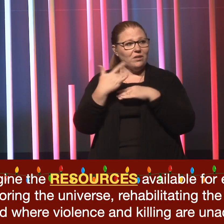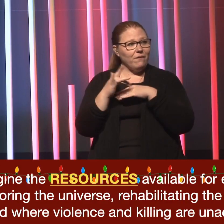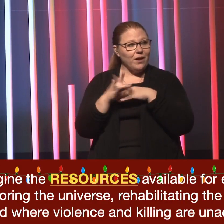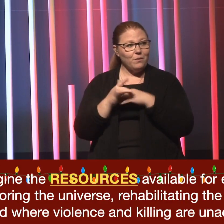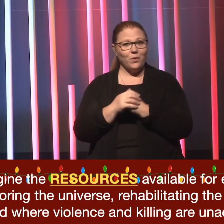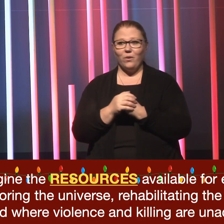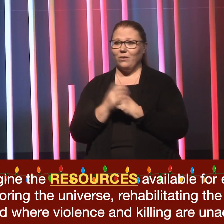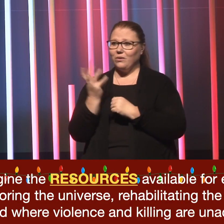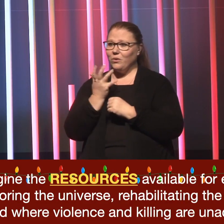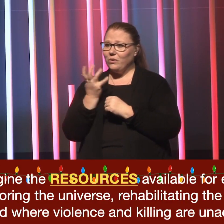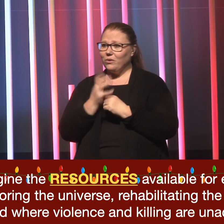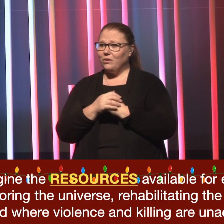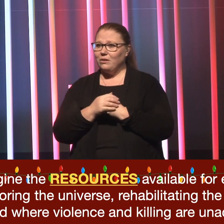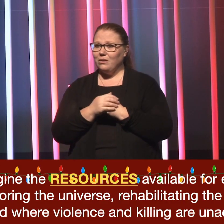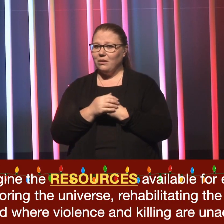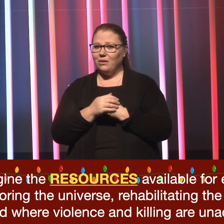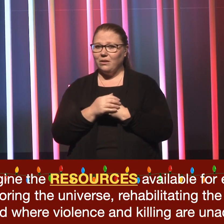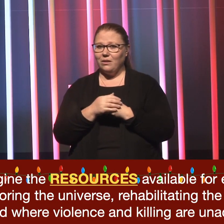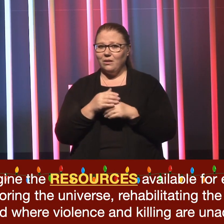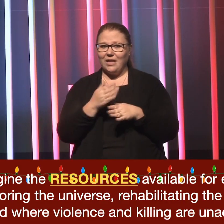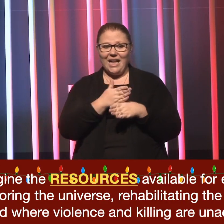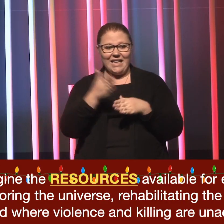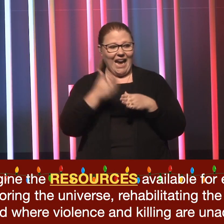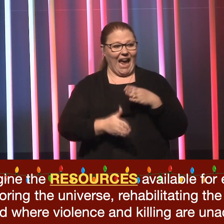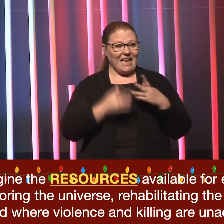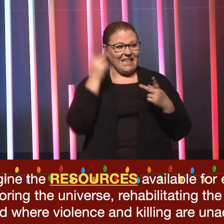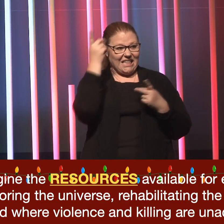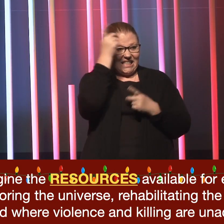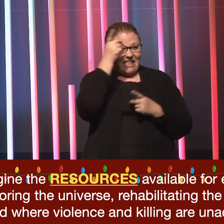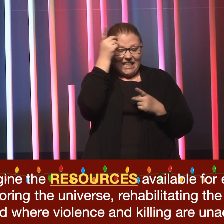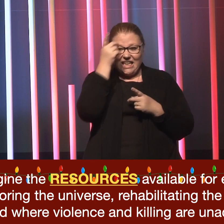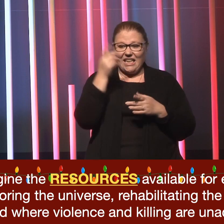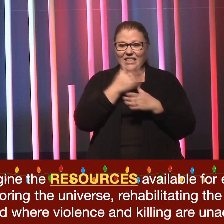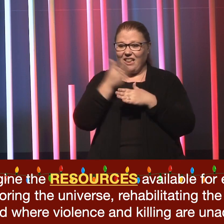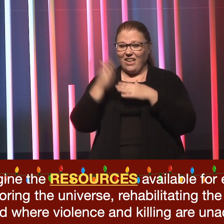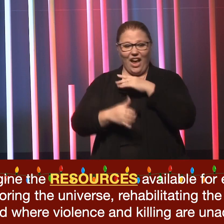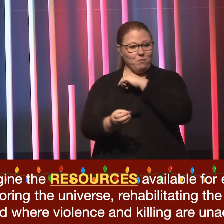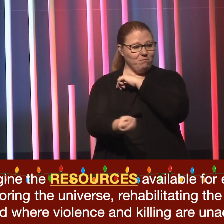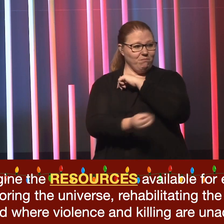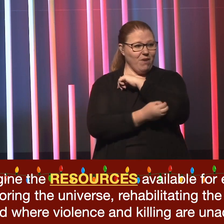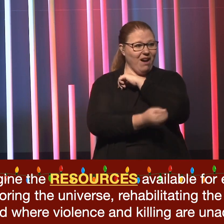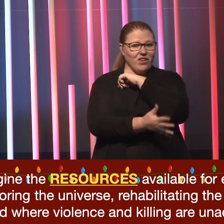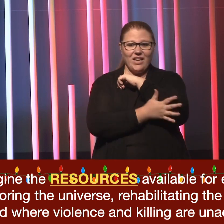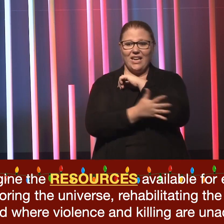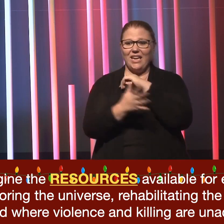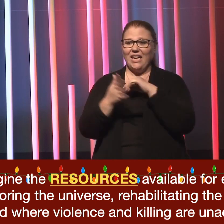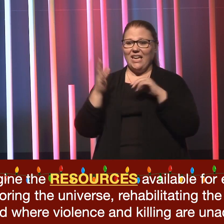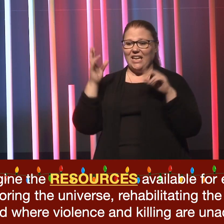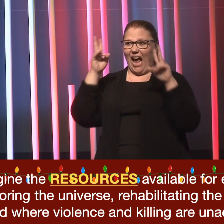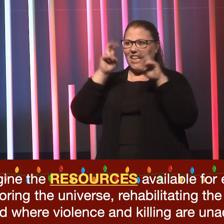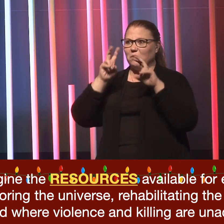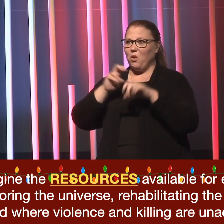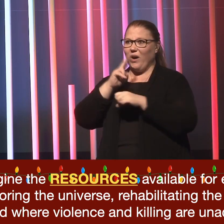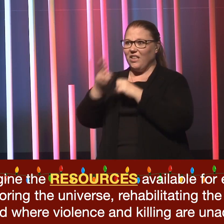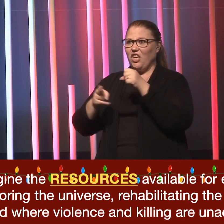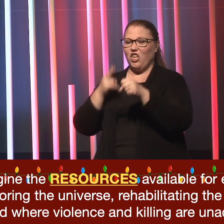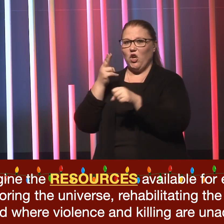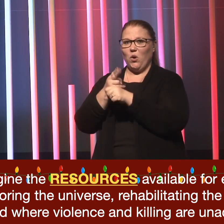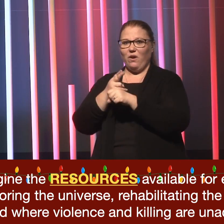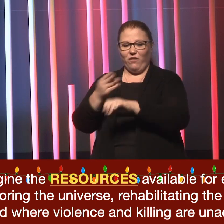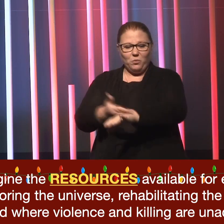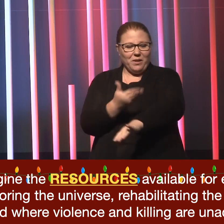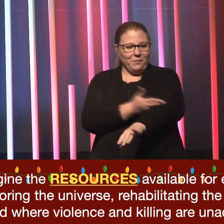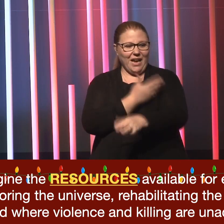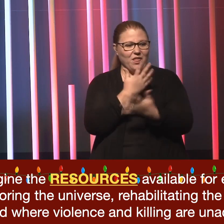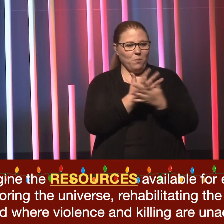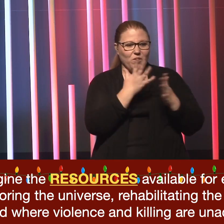available to ending disease, eliminating poverty, exploring the universe, rehabilitating the prisoner, healing